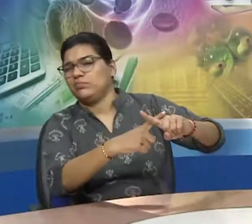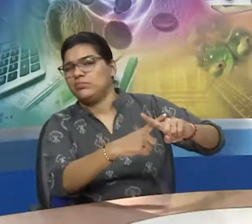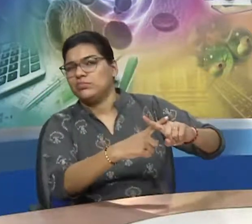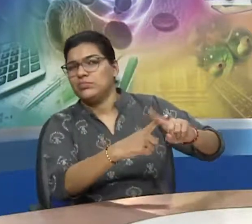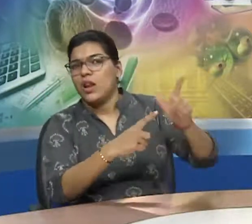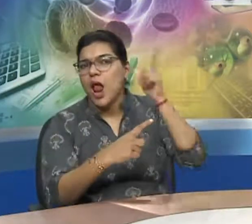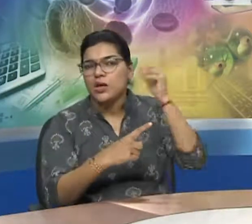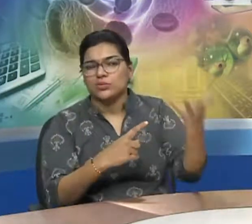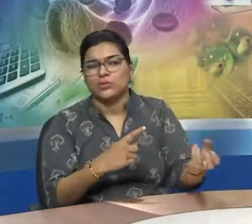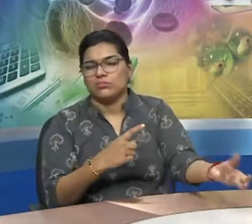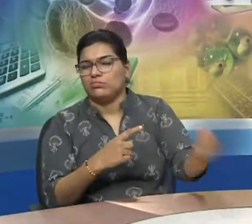Means,